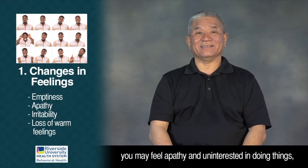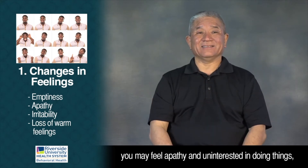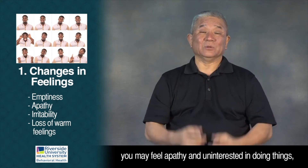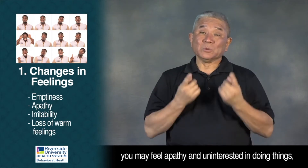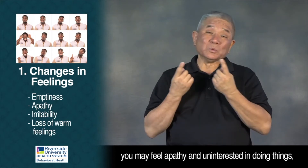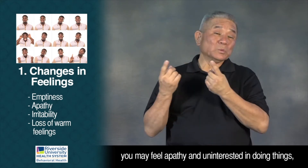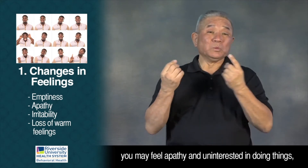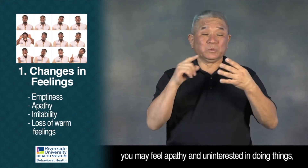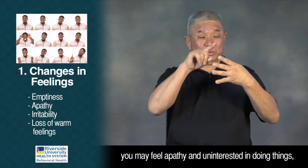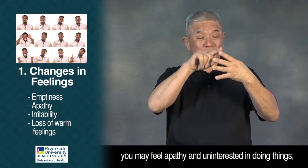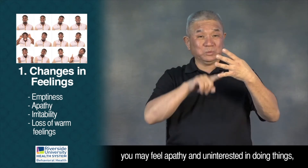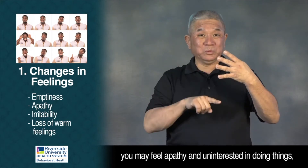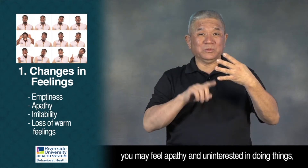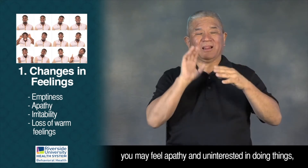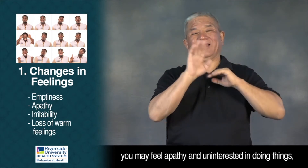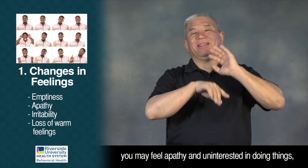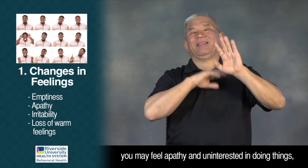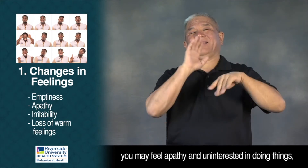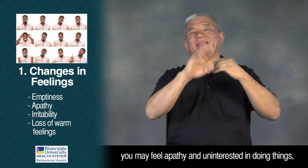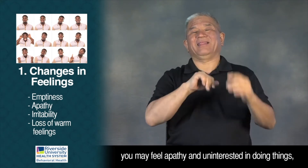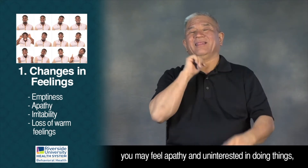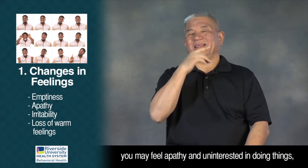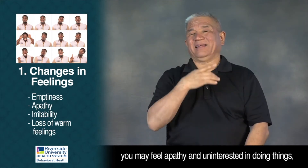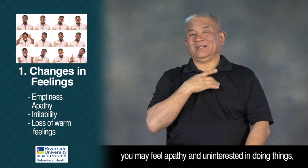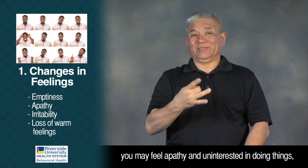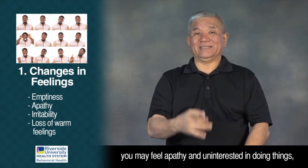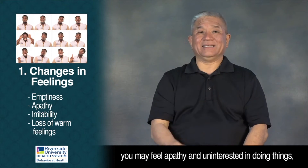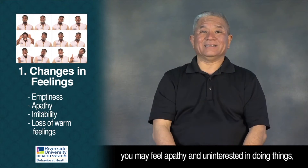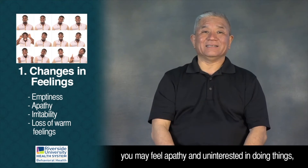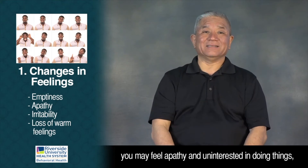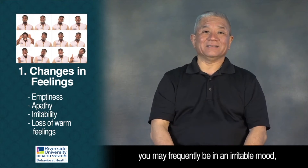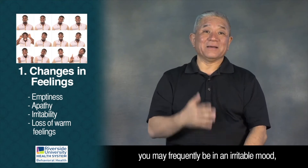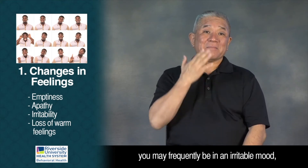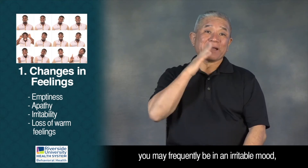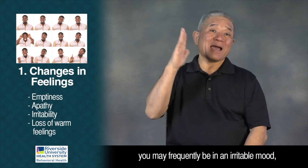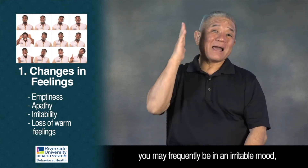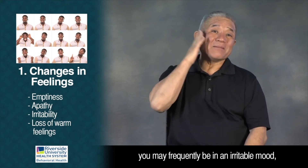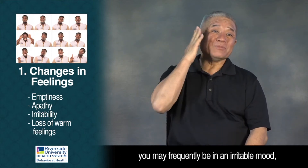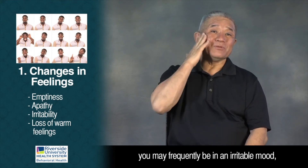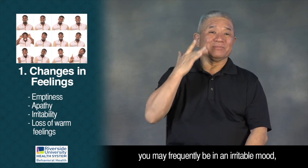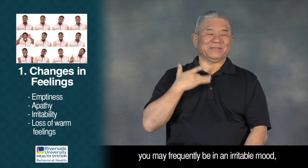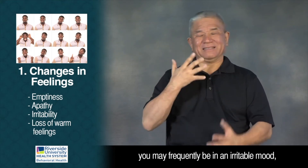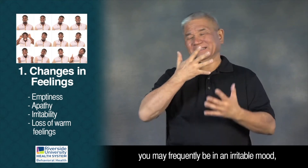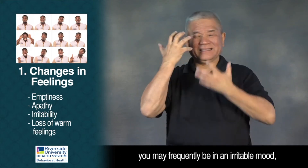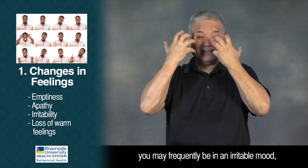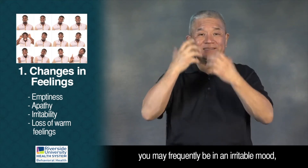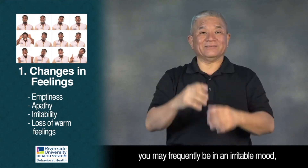You may feel apathy or uninterested in doing things. You may frequently be in an irritable